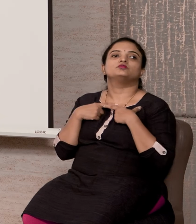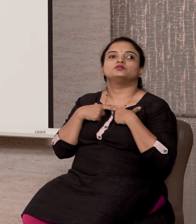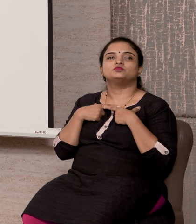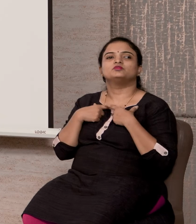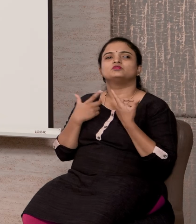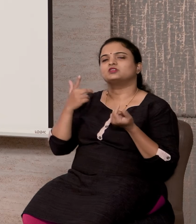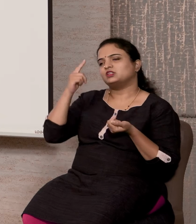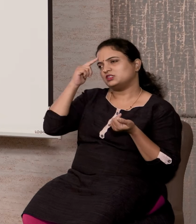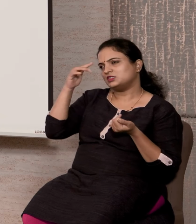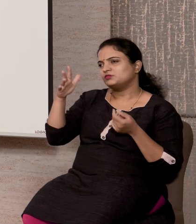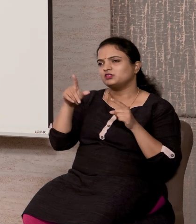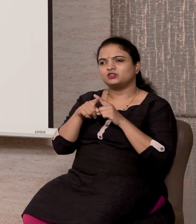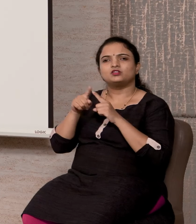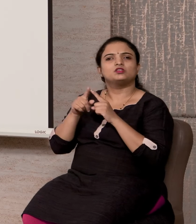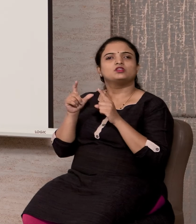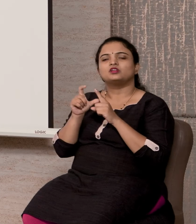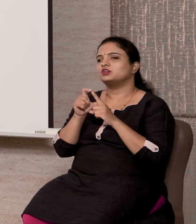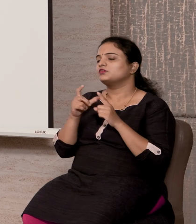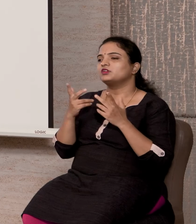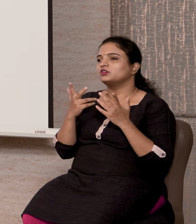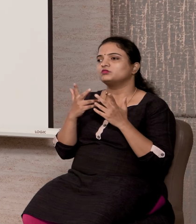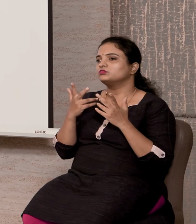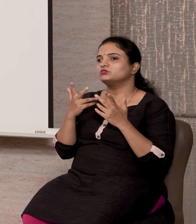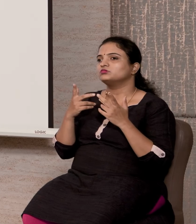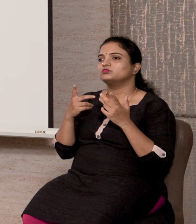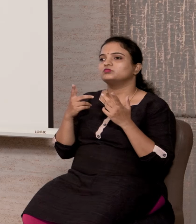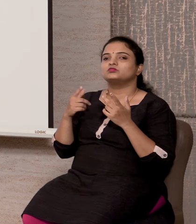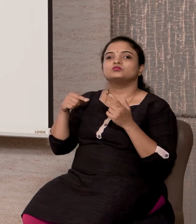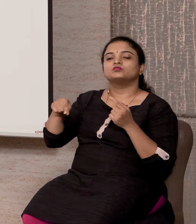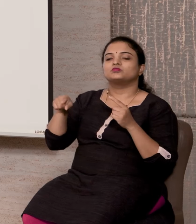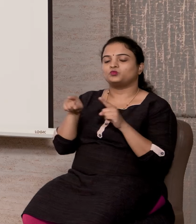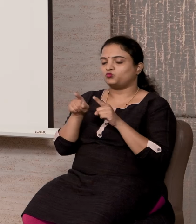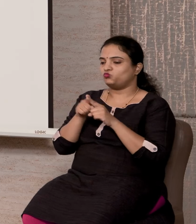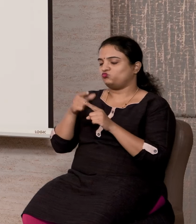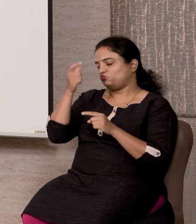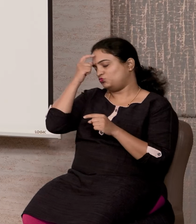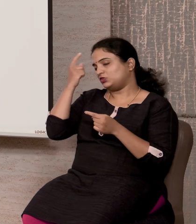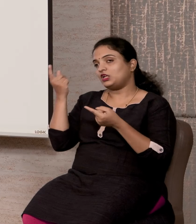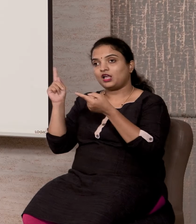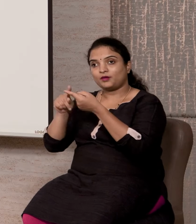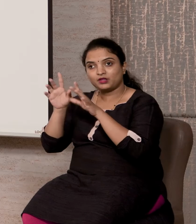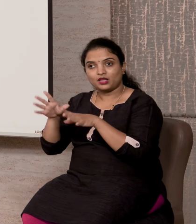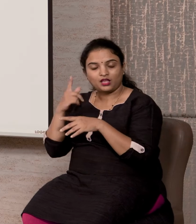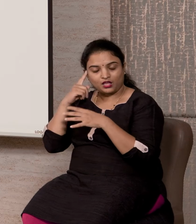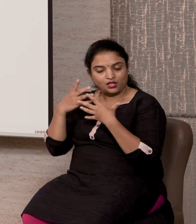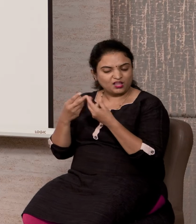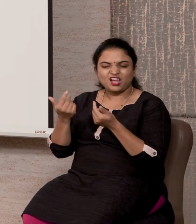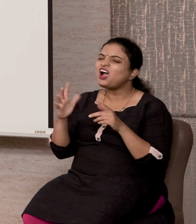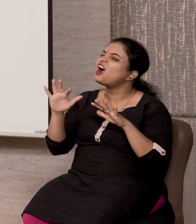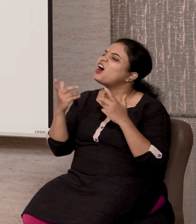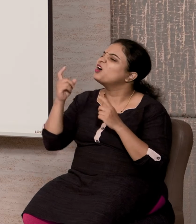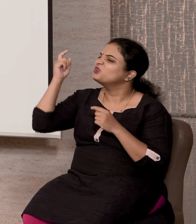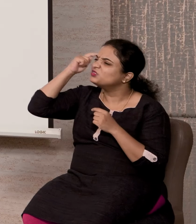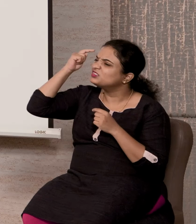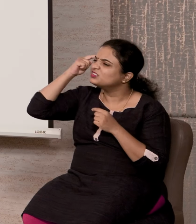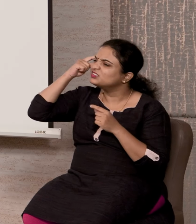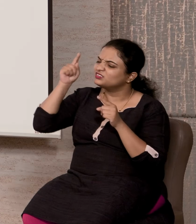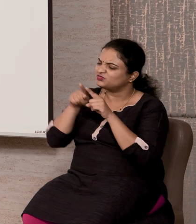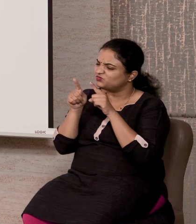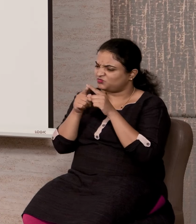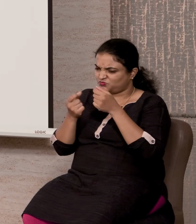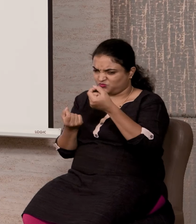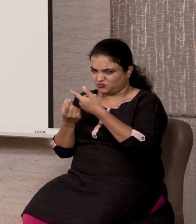smart devices, washing machines, and so on. But nobody has yet tackled this problem of how do you teach computational thinking to, say,